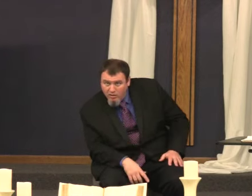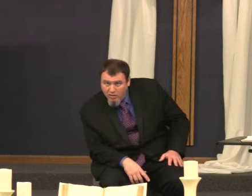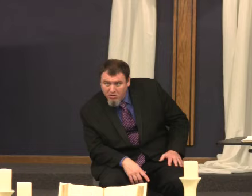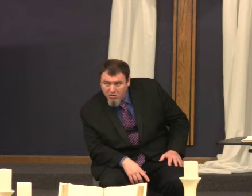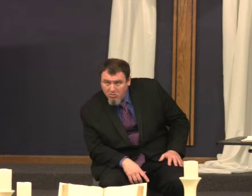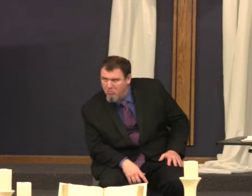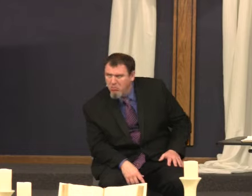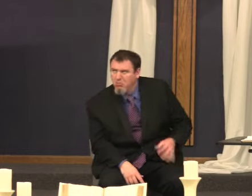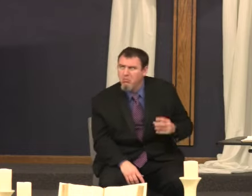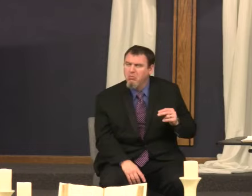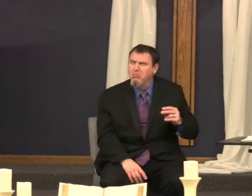Do you die?